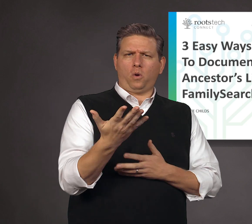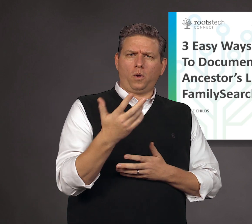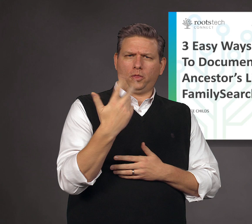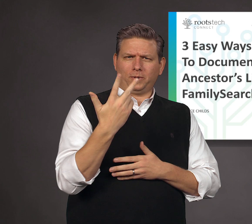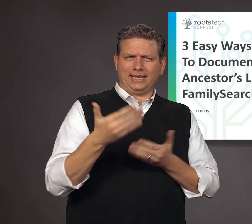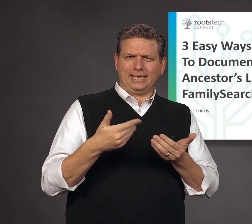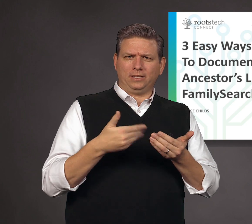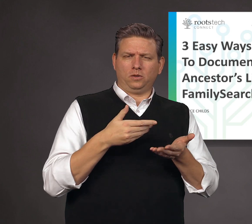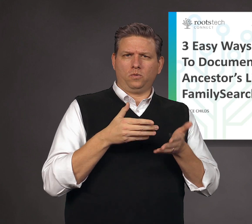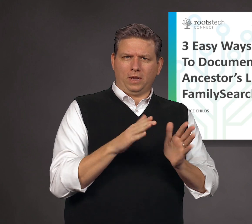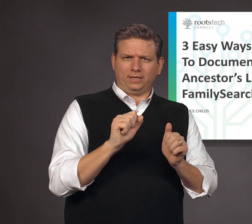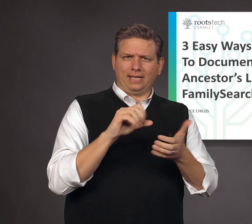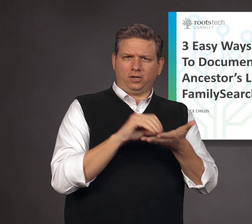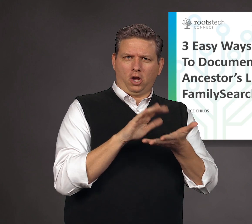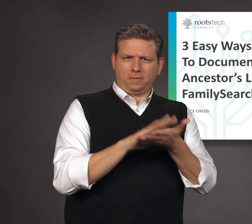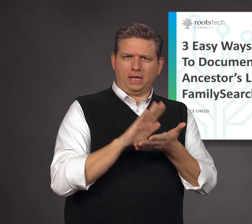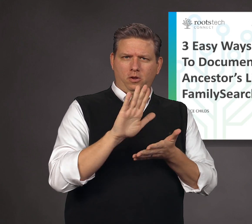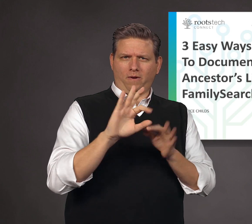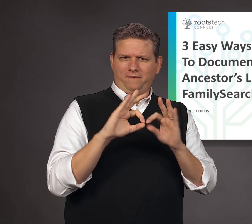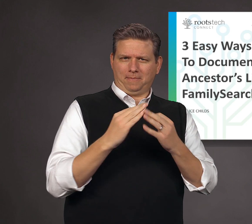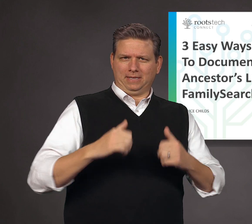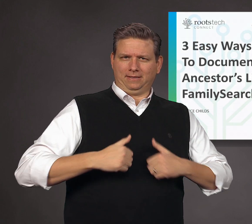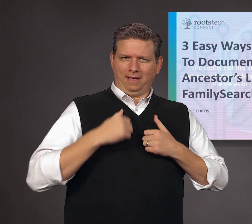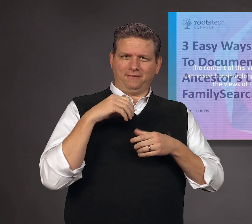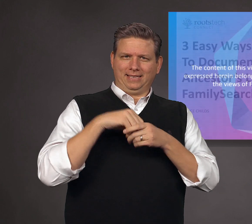life at FamilySearch.